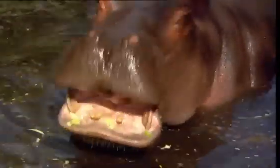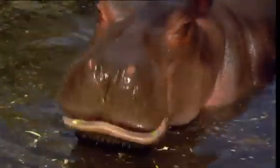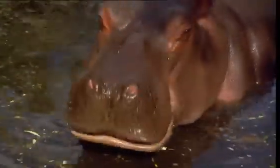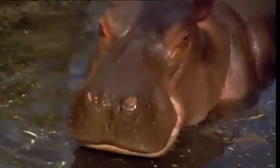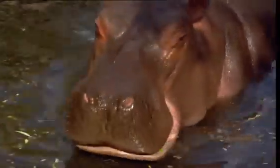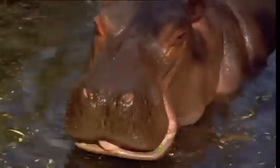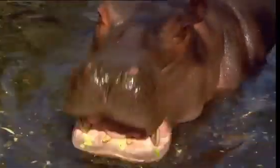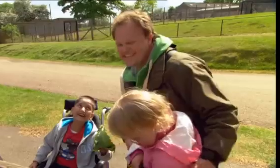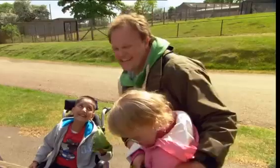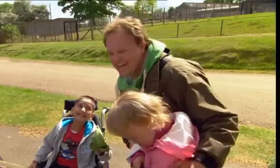did it!